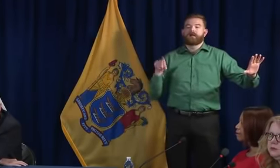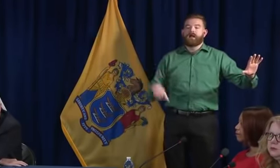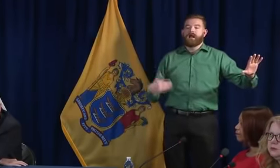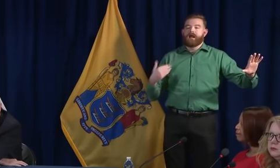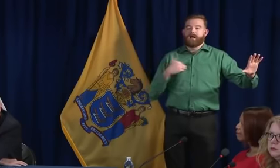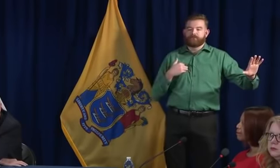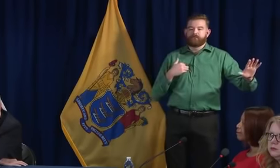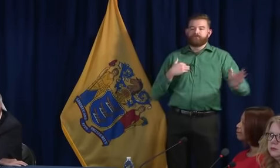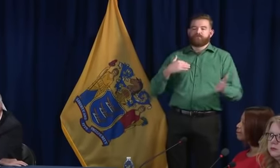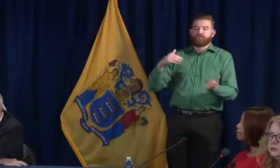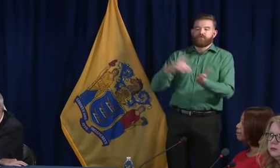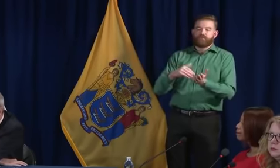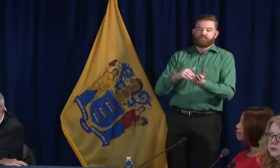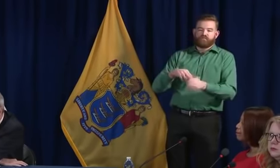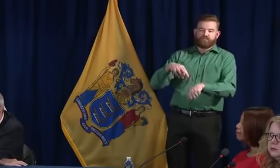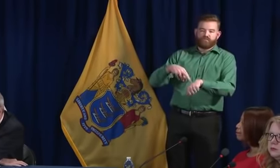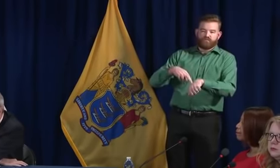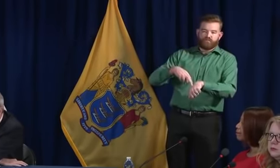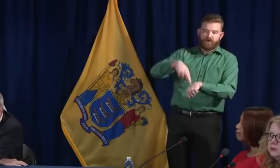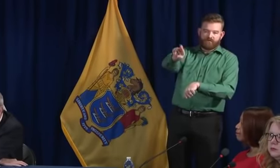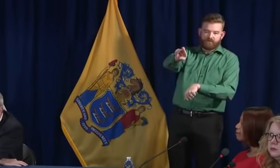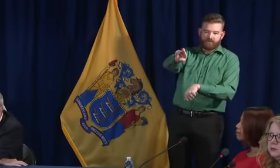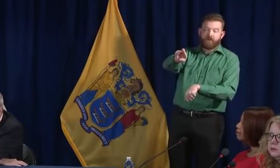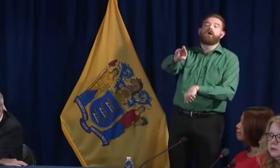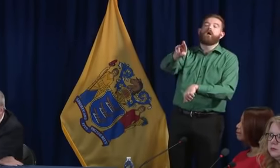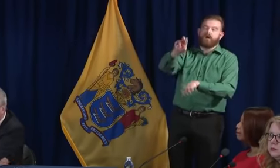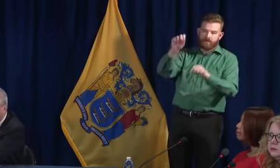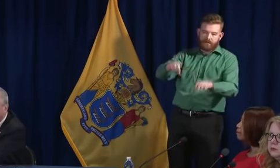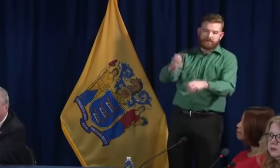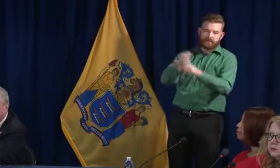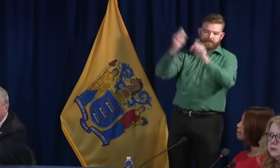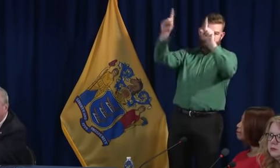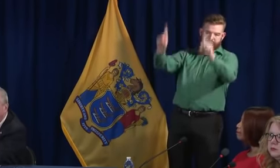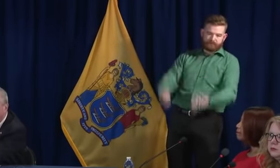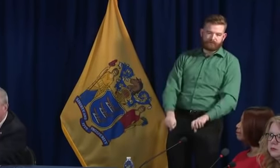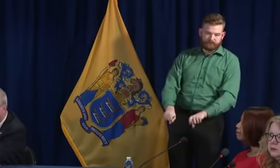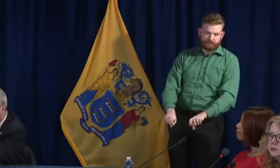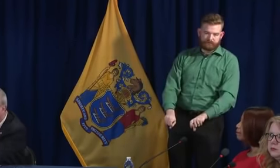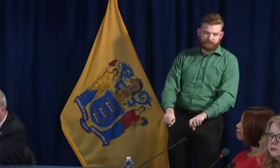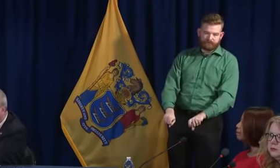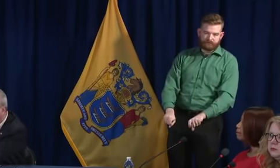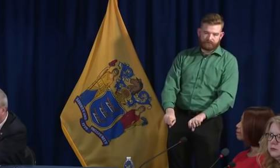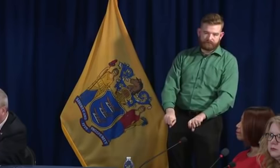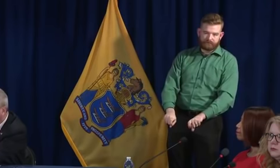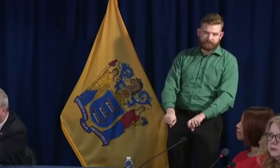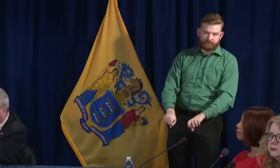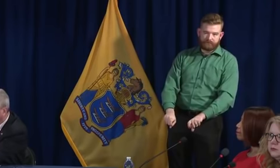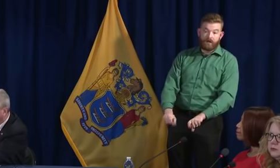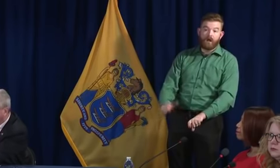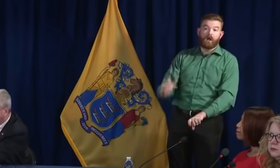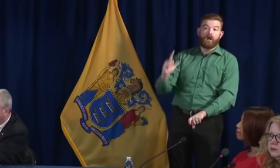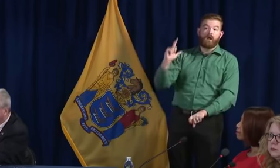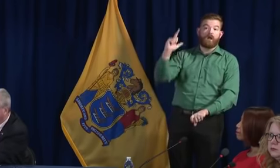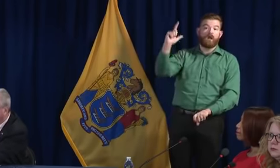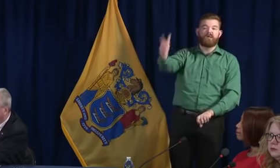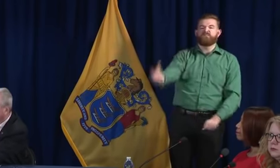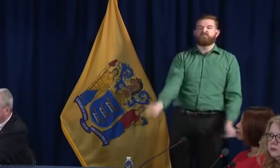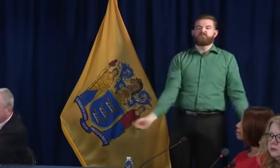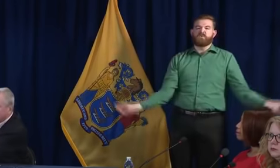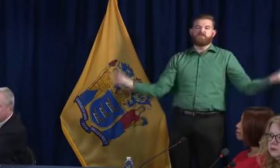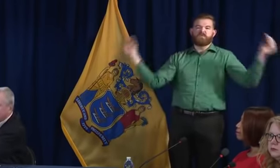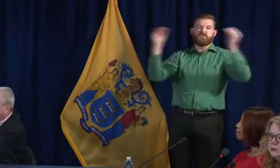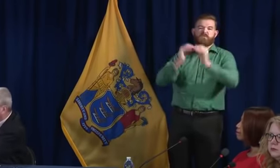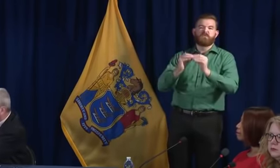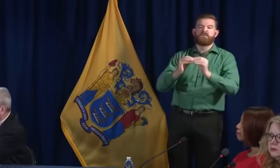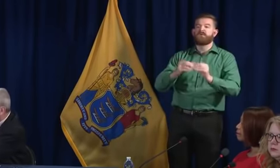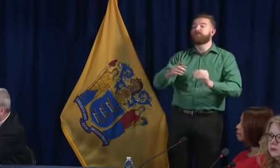that test. But by definition, the pool is going to be more healthy and less acute than the